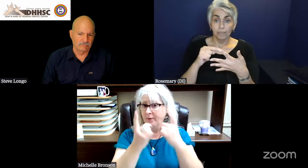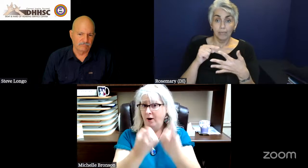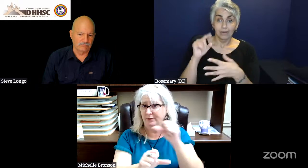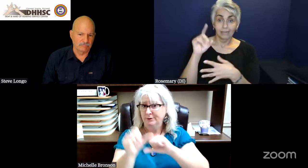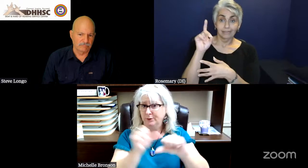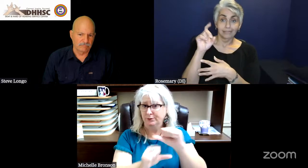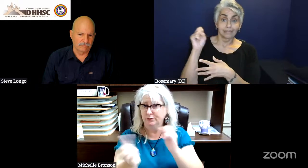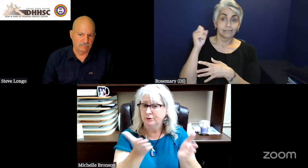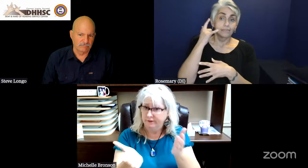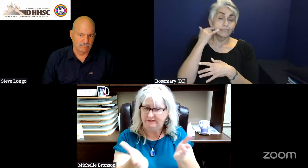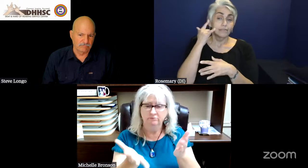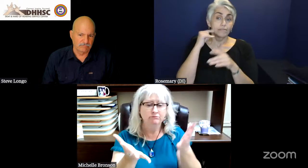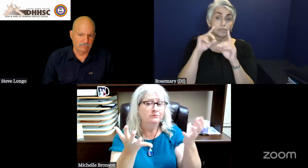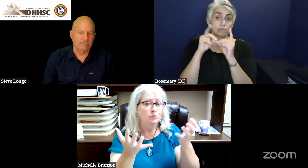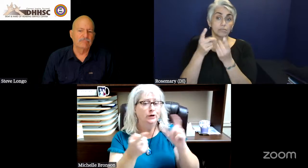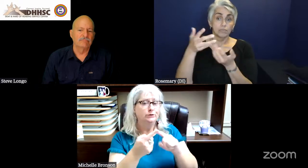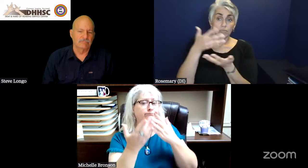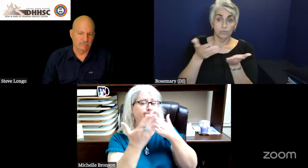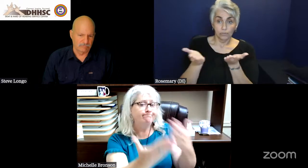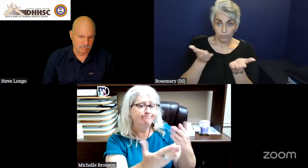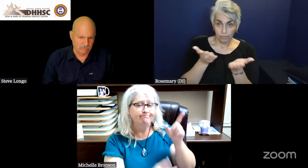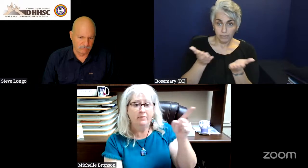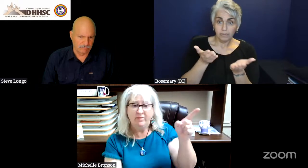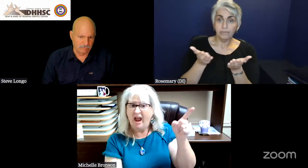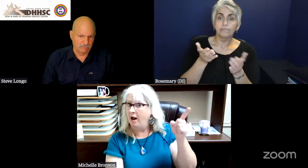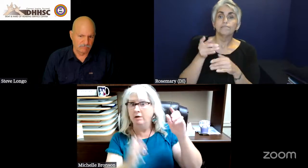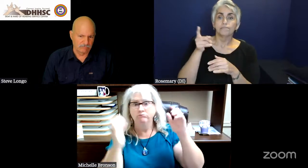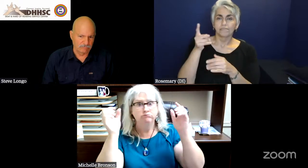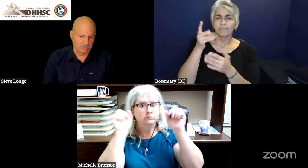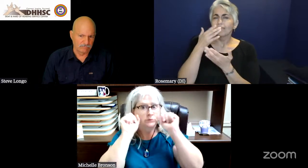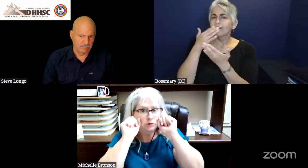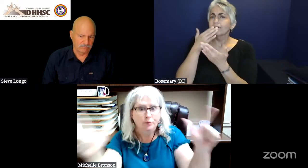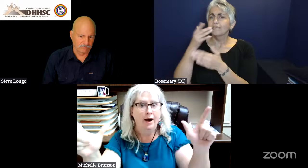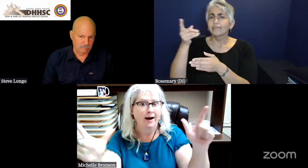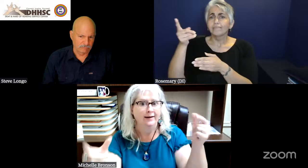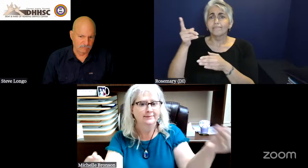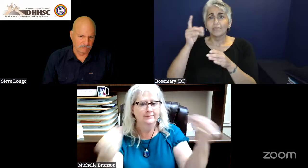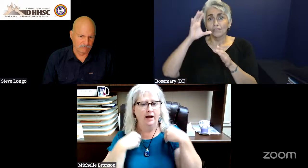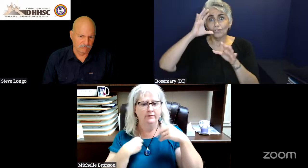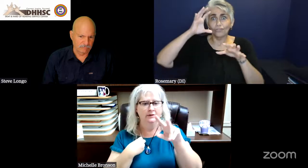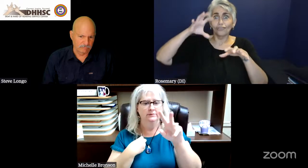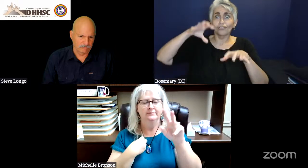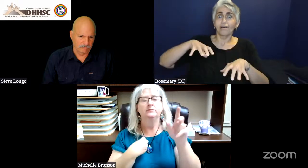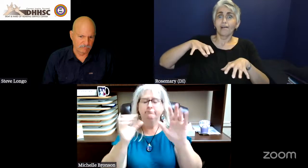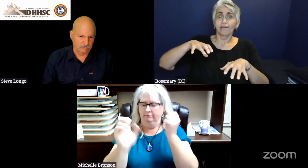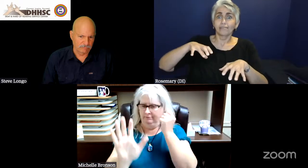The second thing is the California Department of Social Services